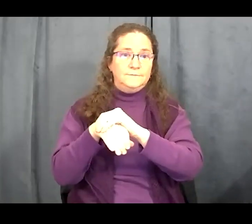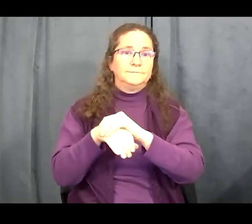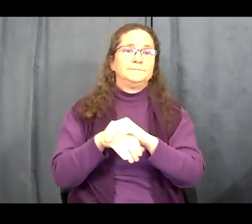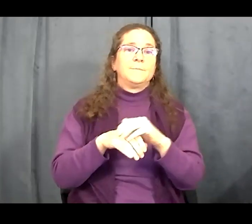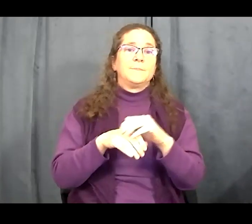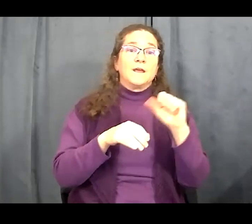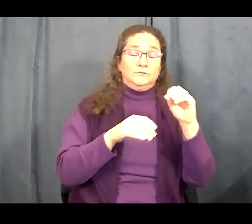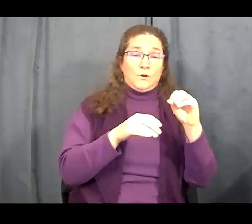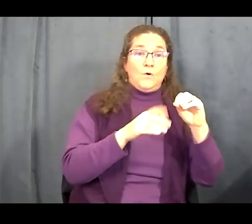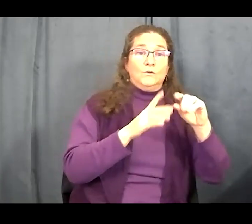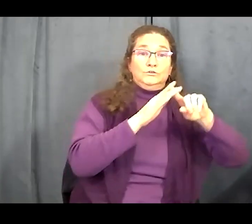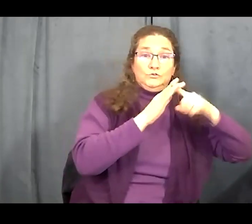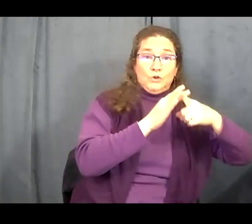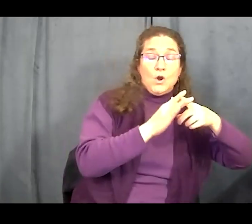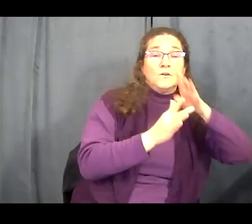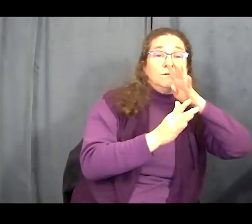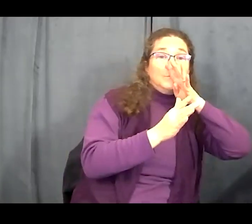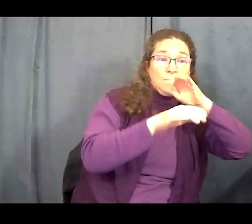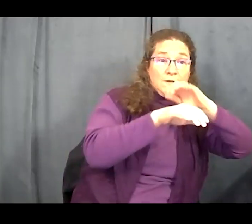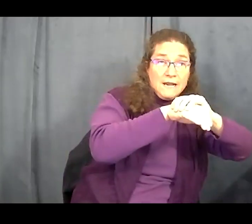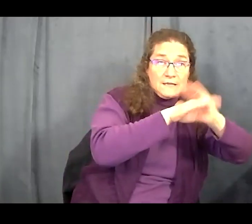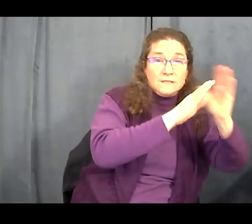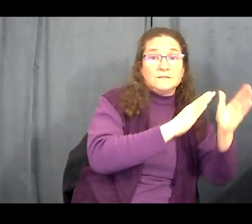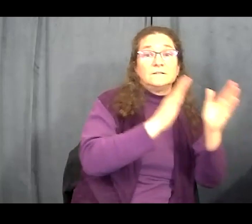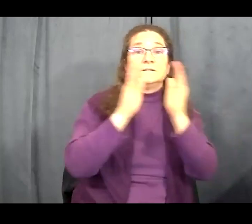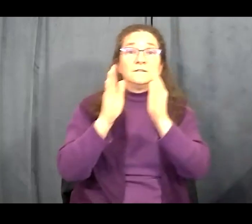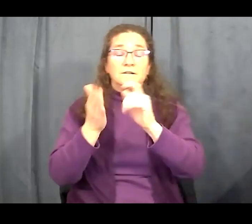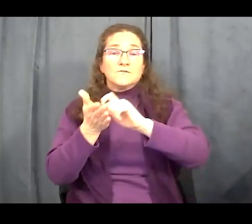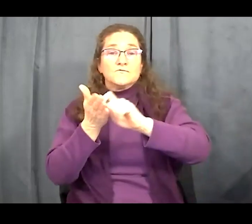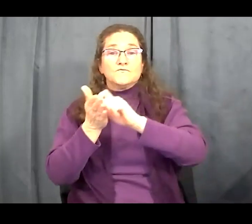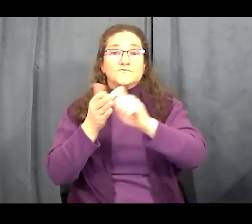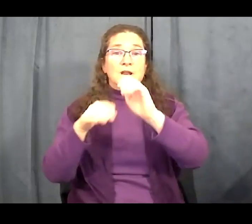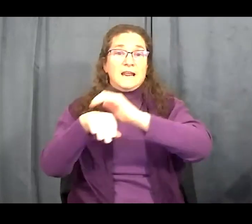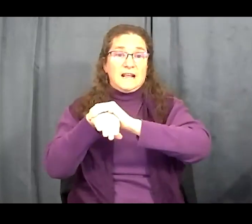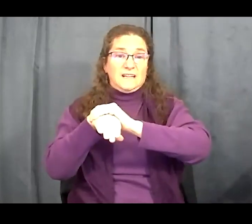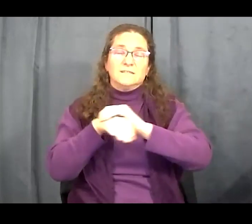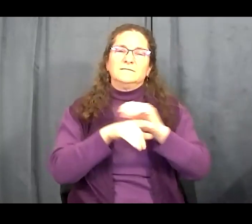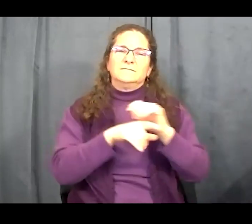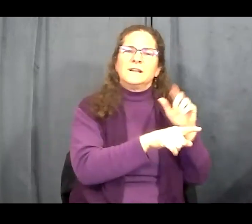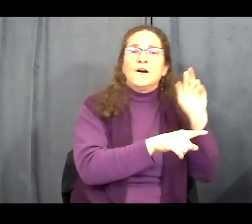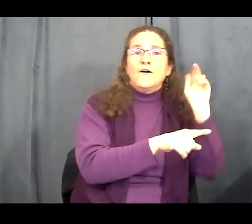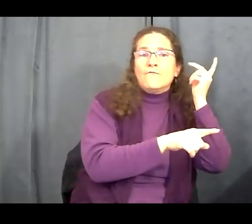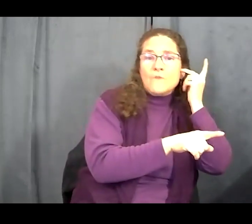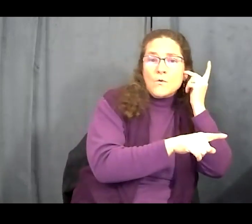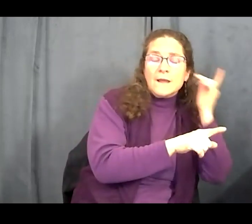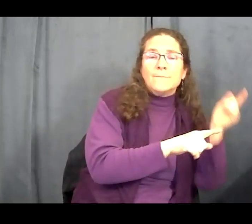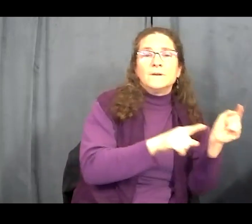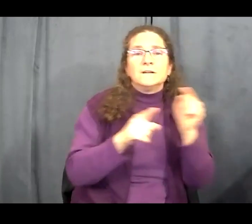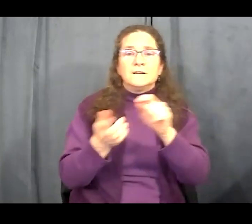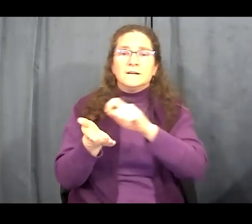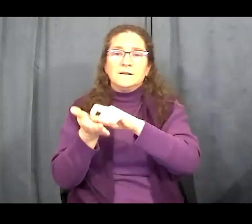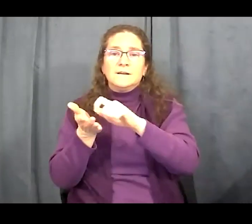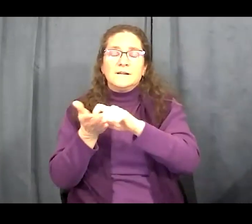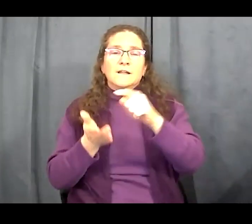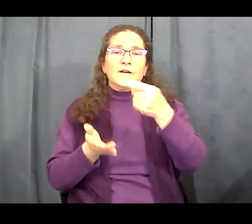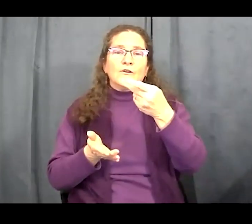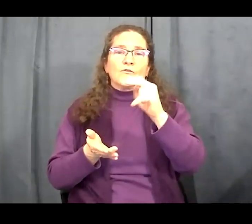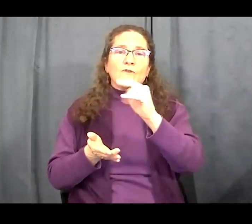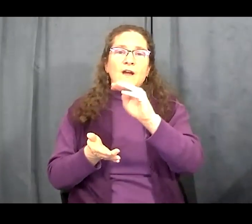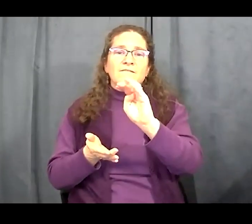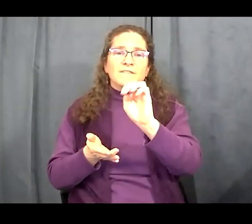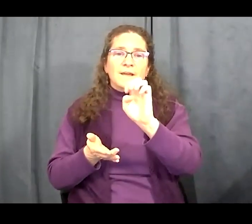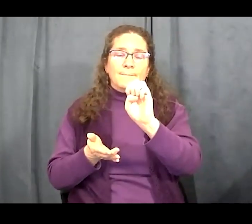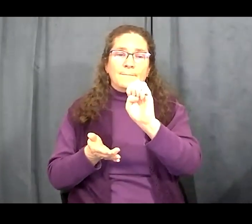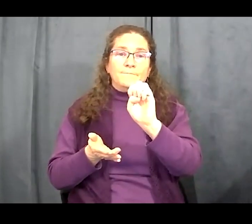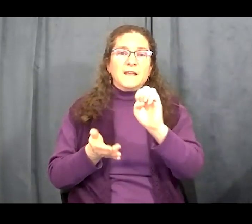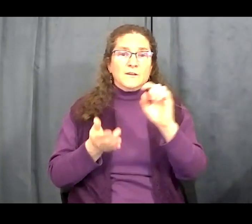So you're going from spoken English to written English, and you'll see that there's a phoneme to grapheme correspondence there, and you can go either way. The child heard